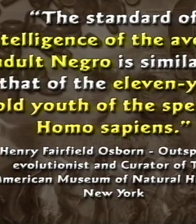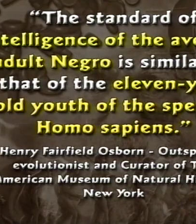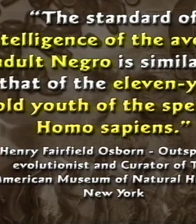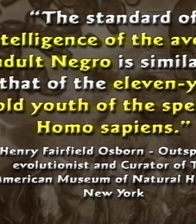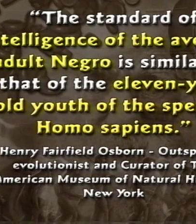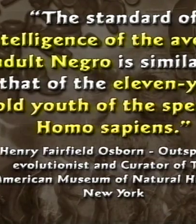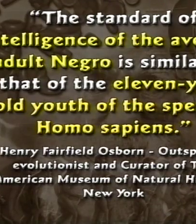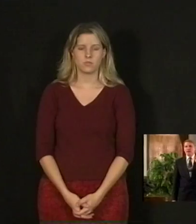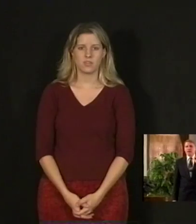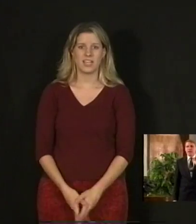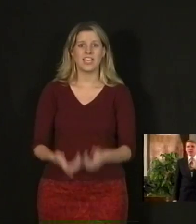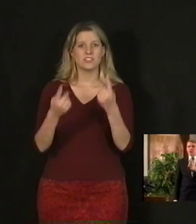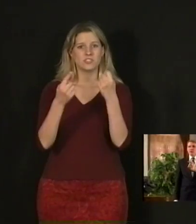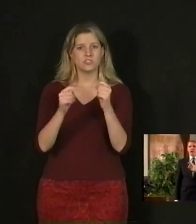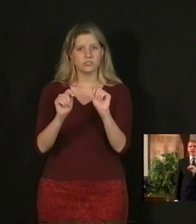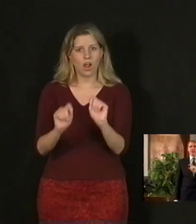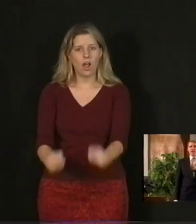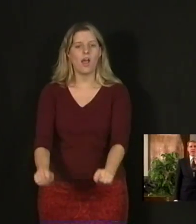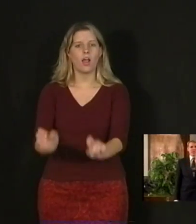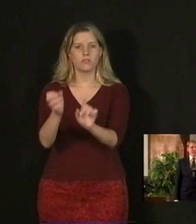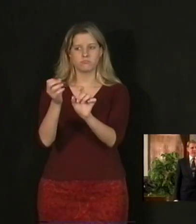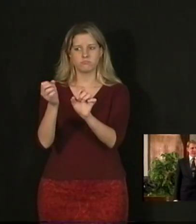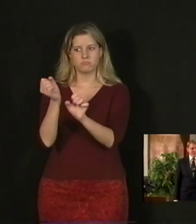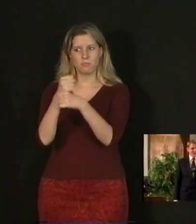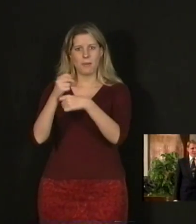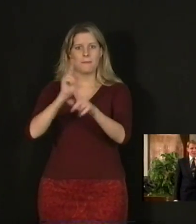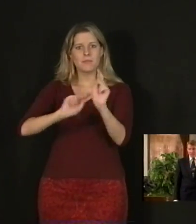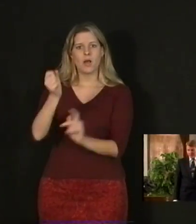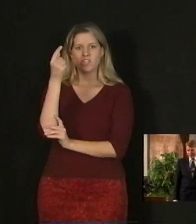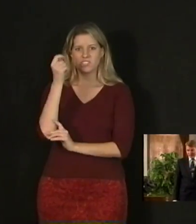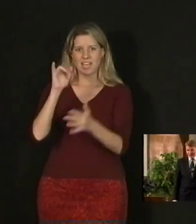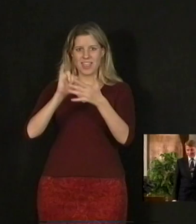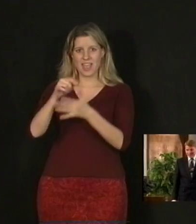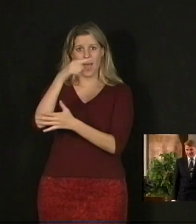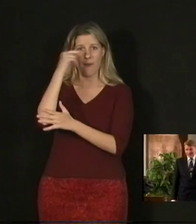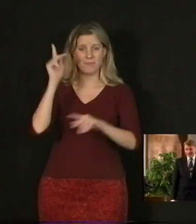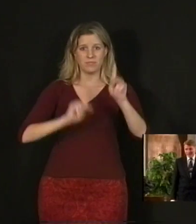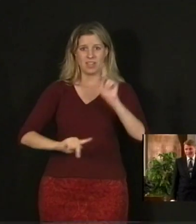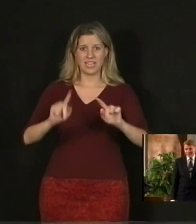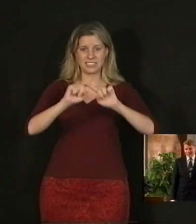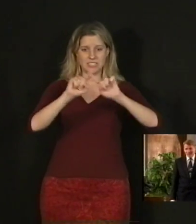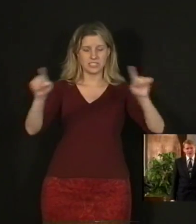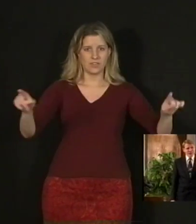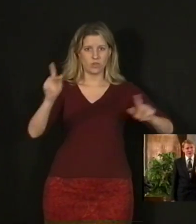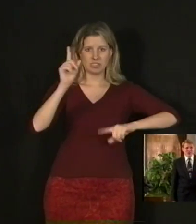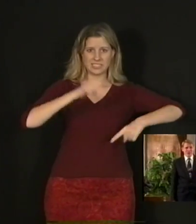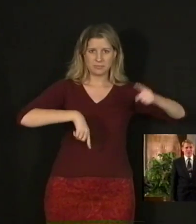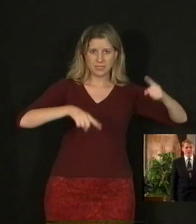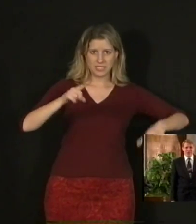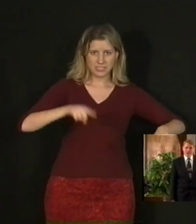He's trying to get across the idea that Negroes are a different species, isn't he?